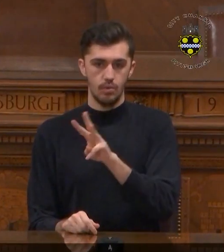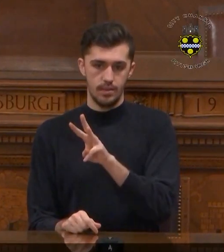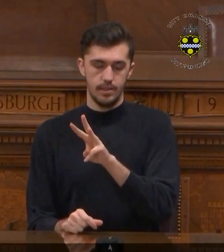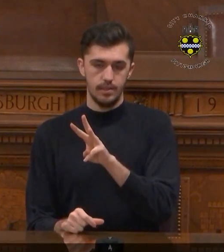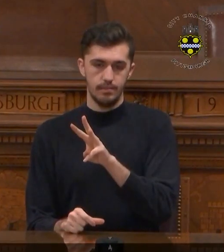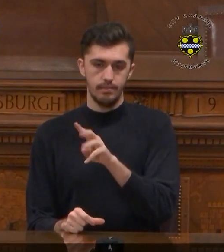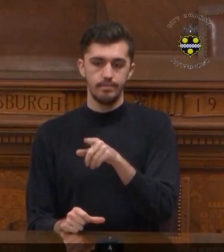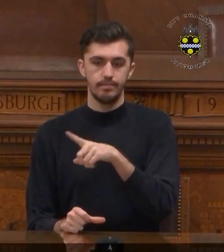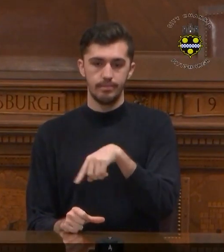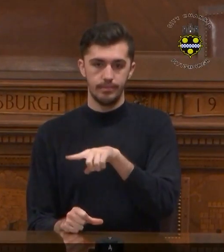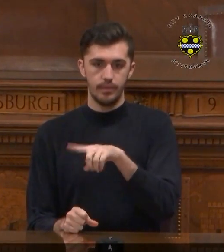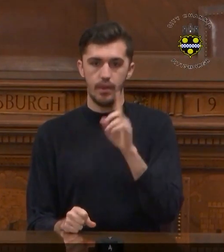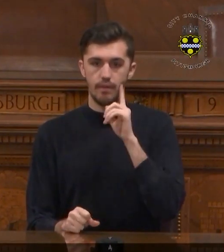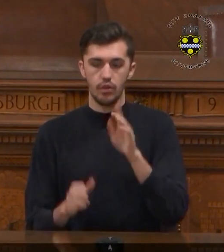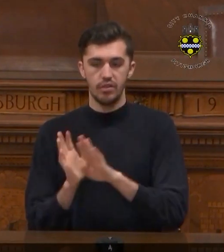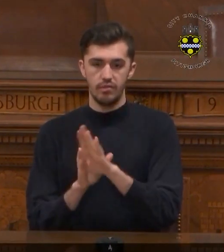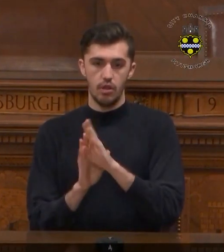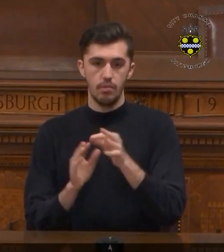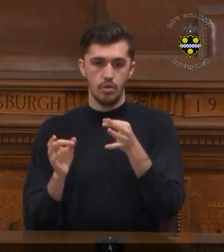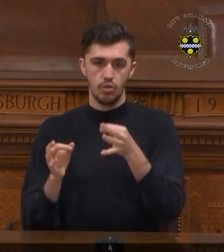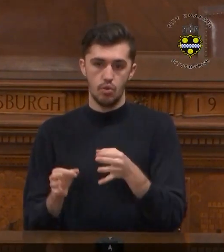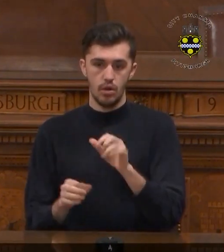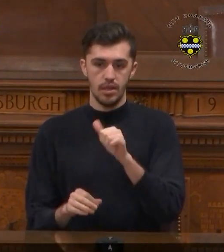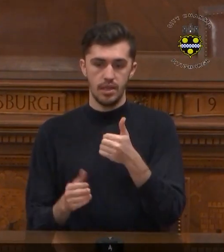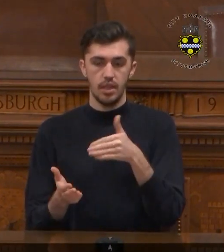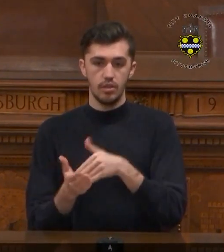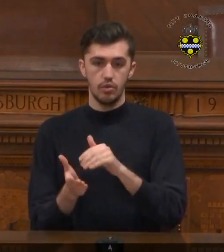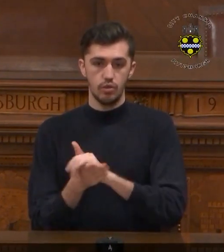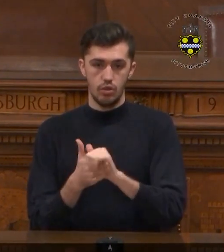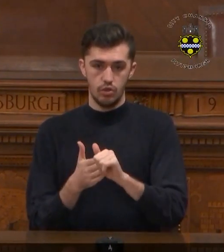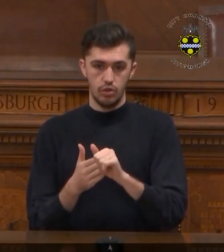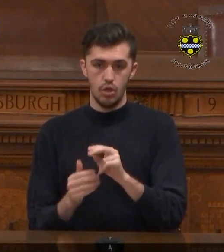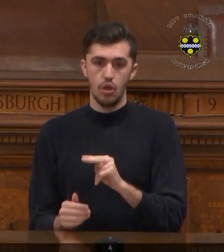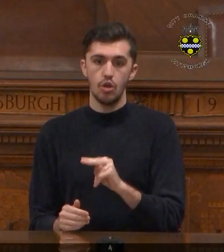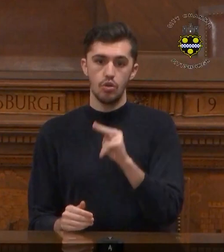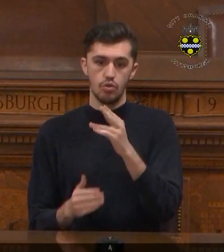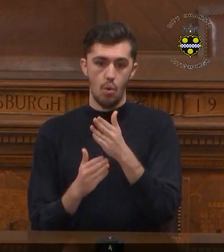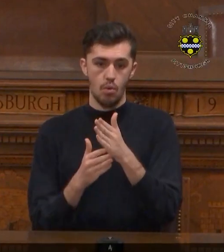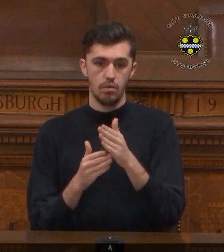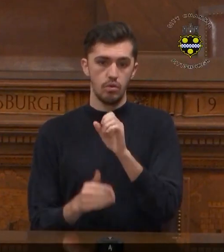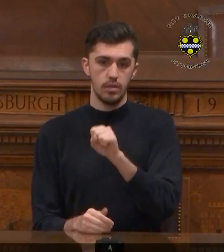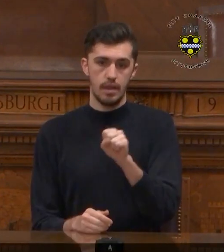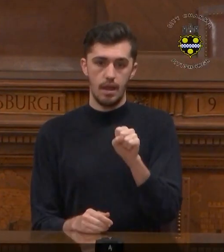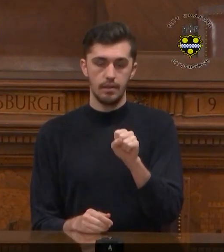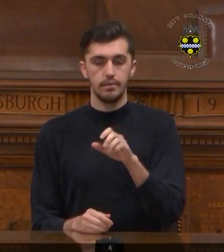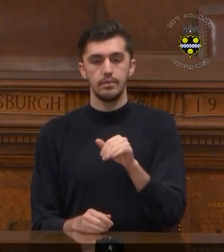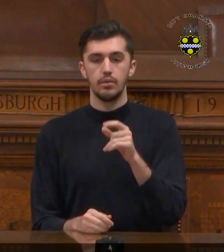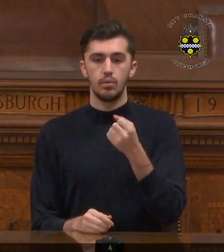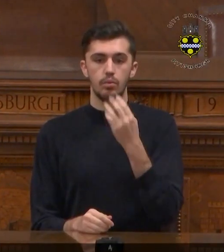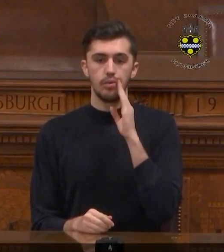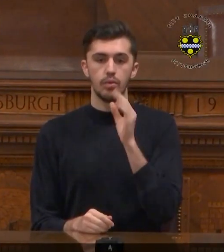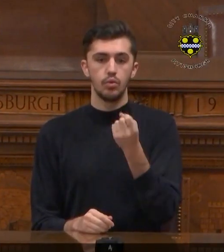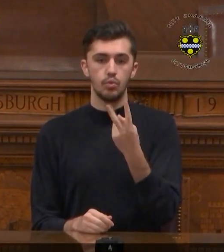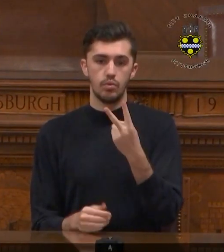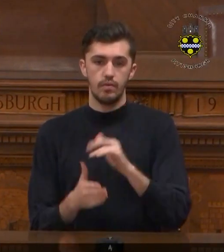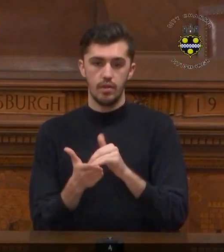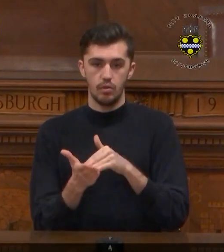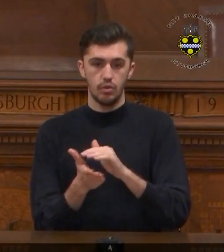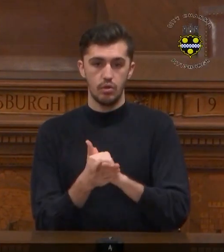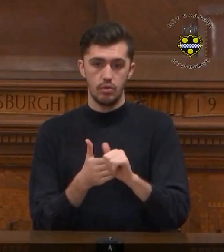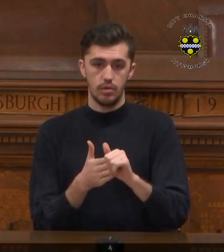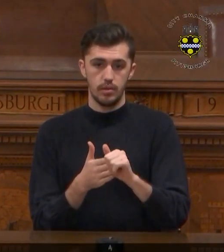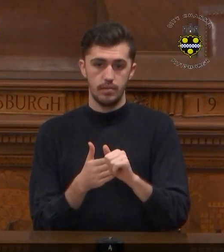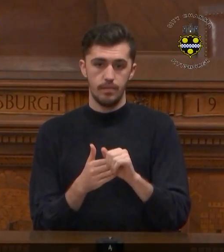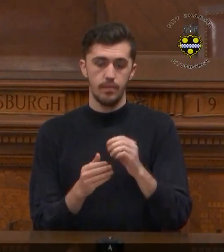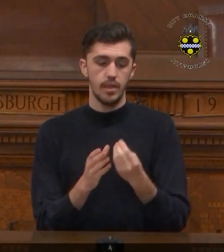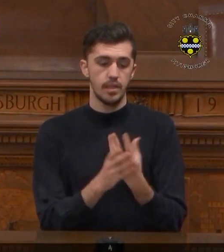Georgetown Development Corp, $10,000, Northside Leadership Conference, $12,000, Spring Hill